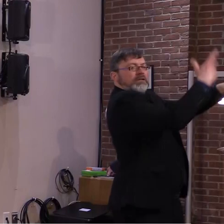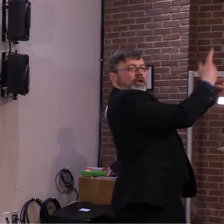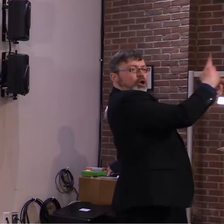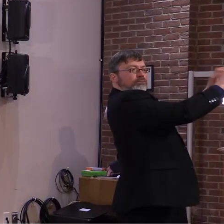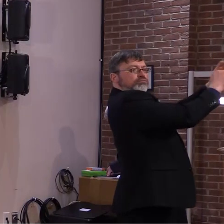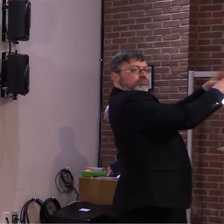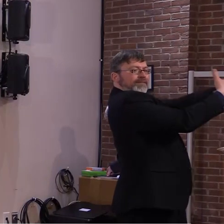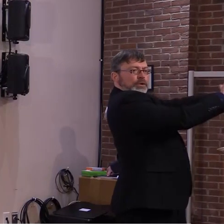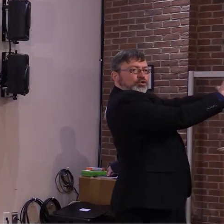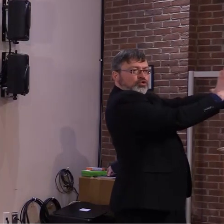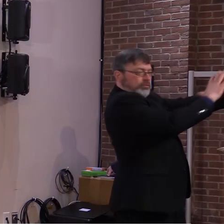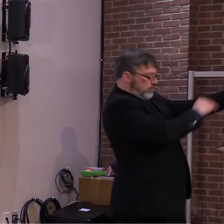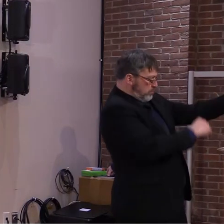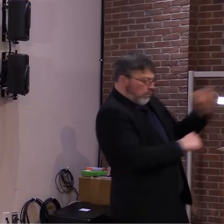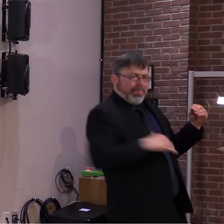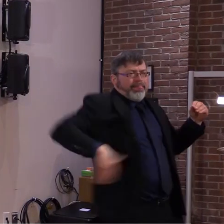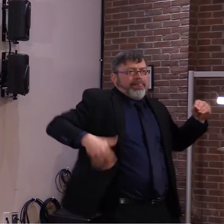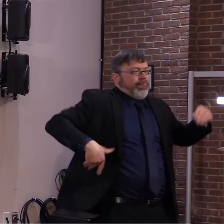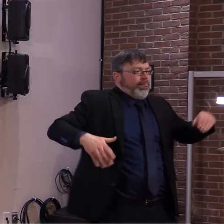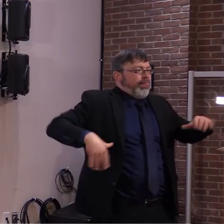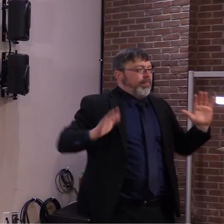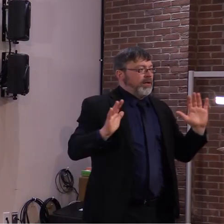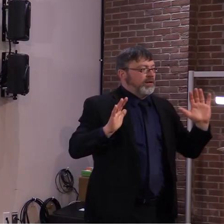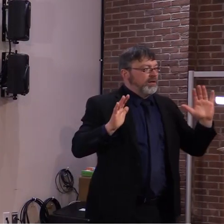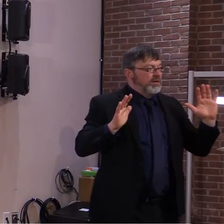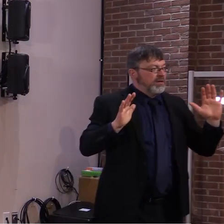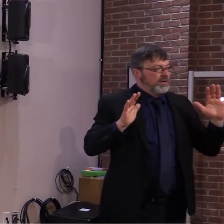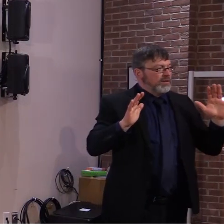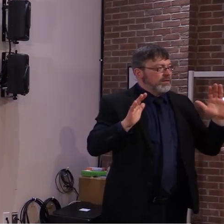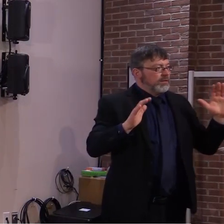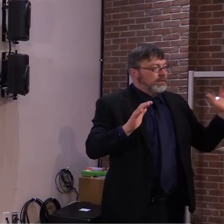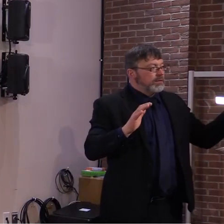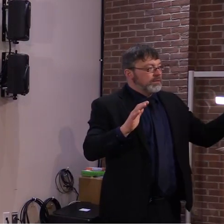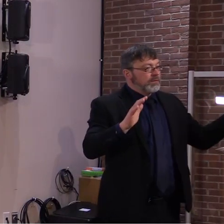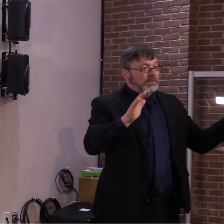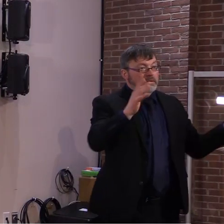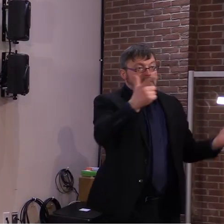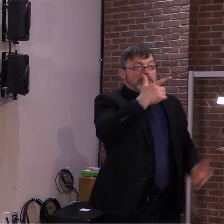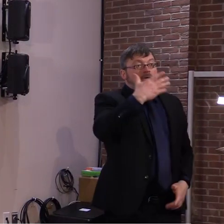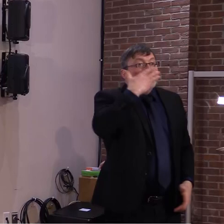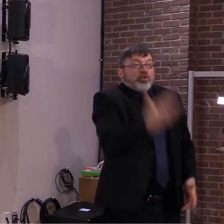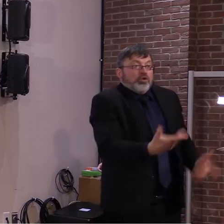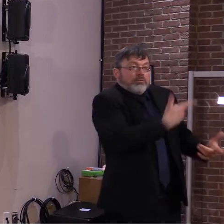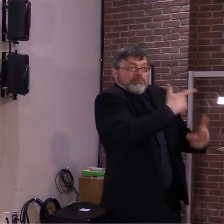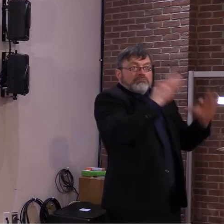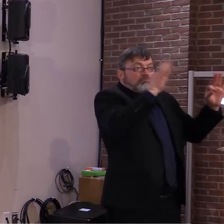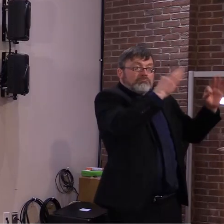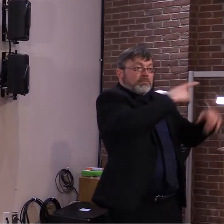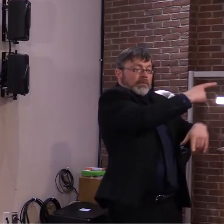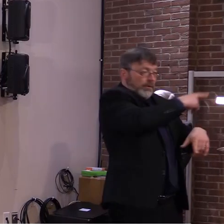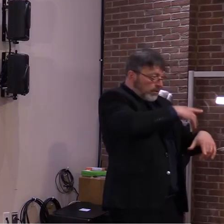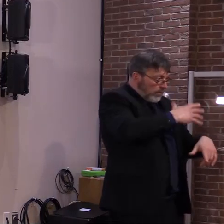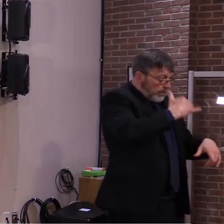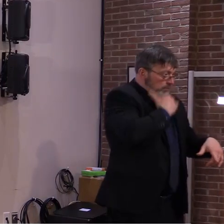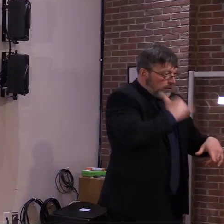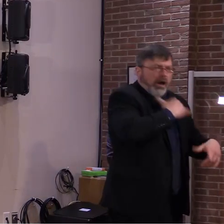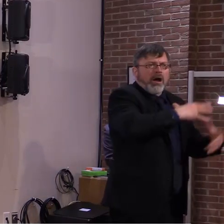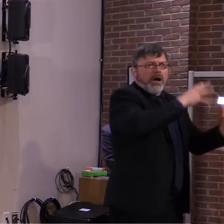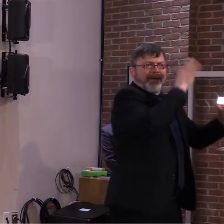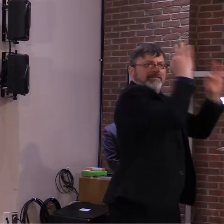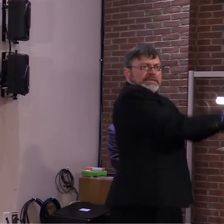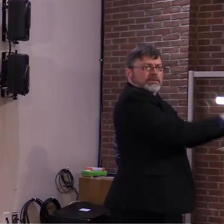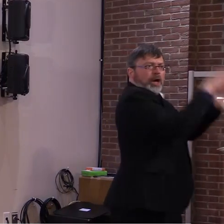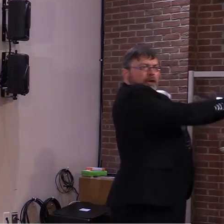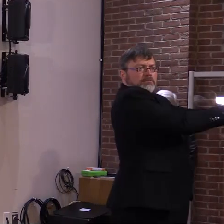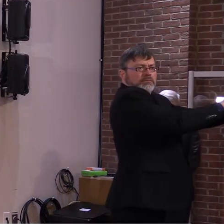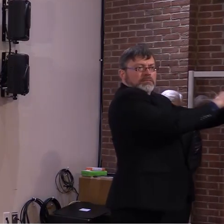the quality control tests did what they're designed to do and discovered this early. What this means is we can continue